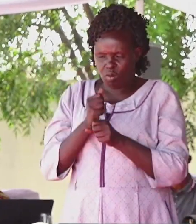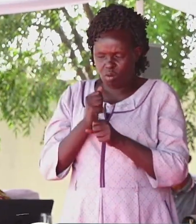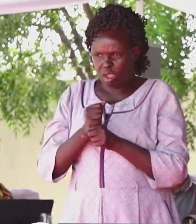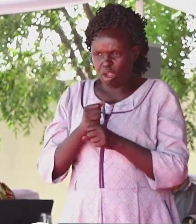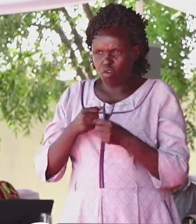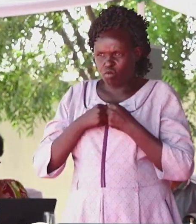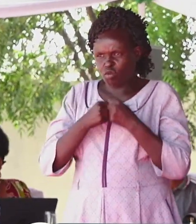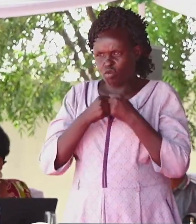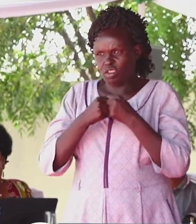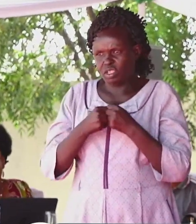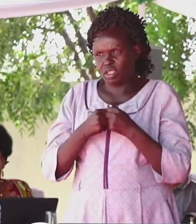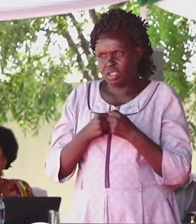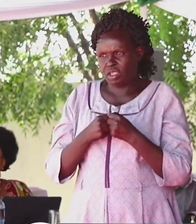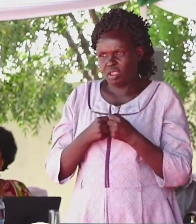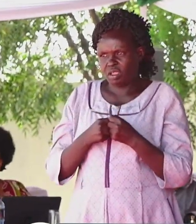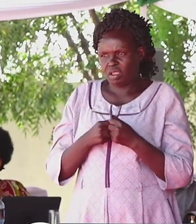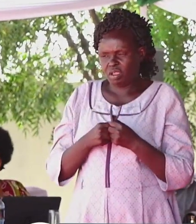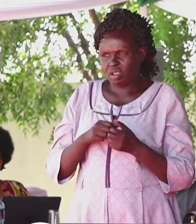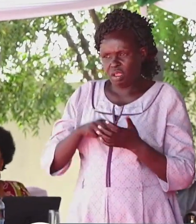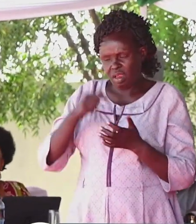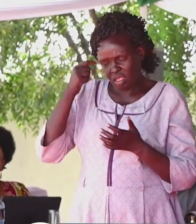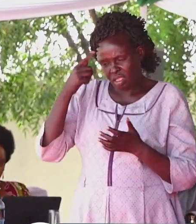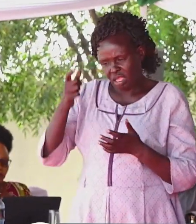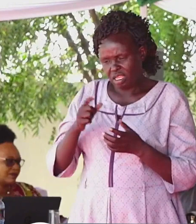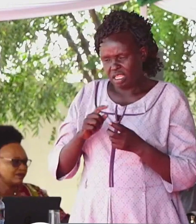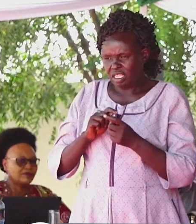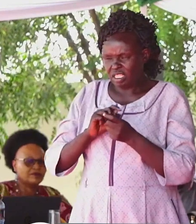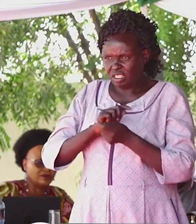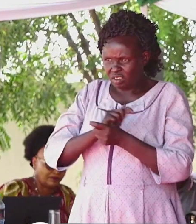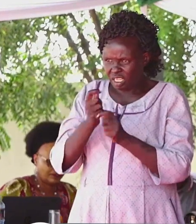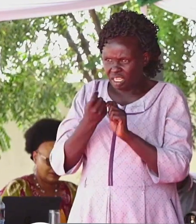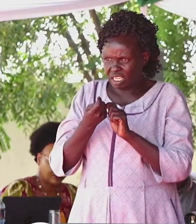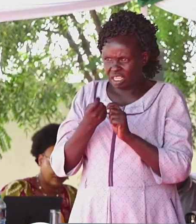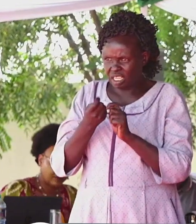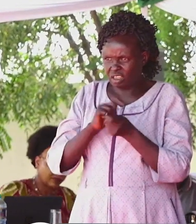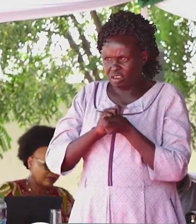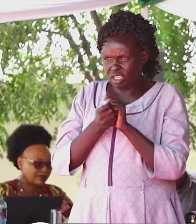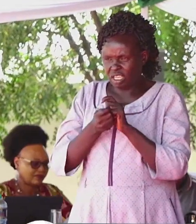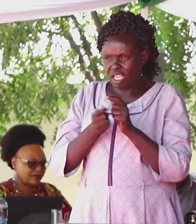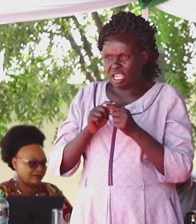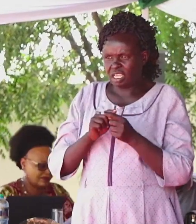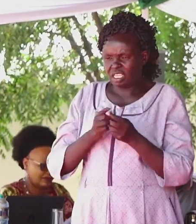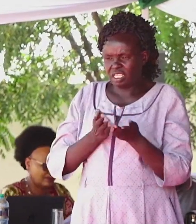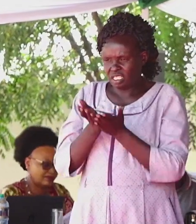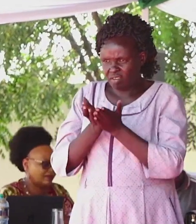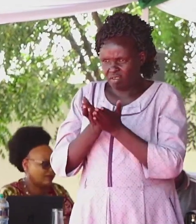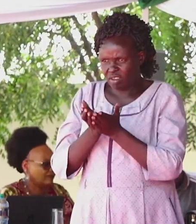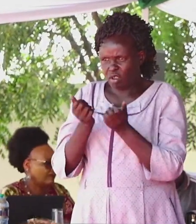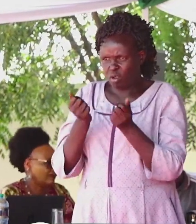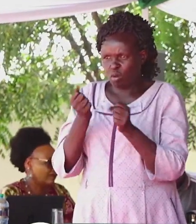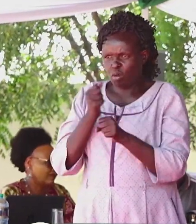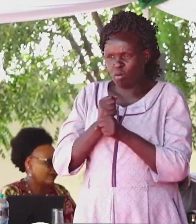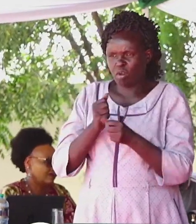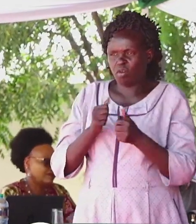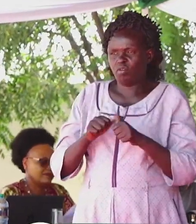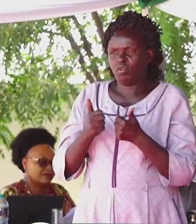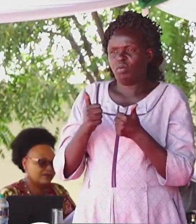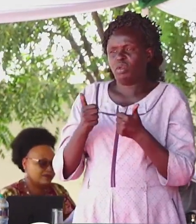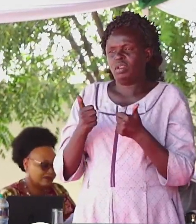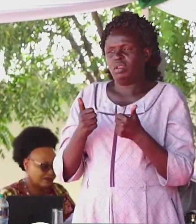recognized qualifications, training, and scheme of service, and remunerate the workforce well.